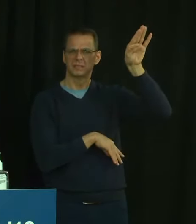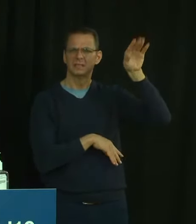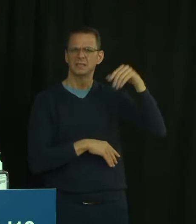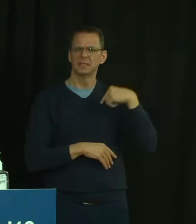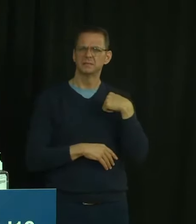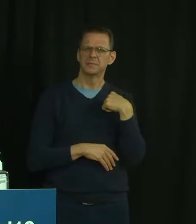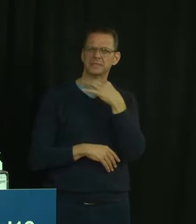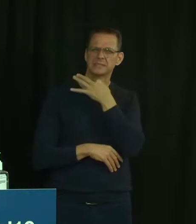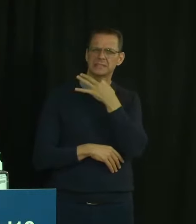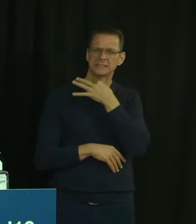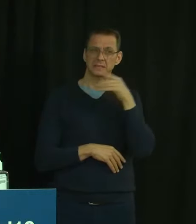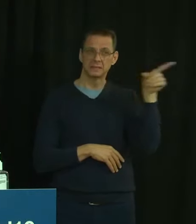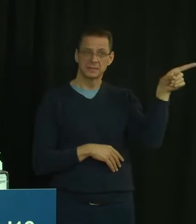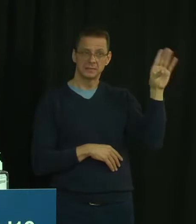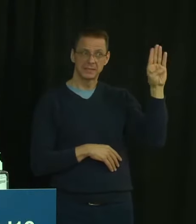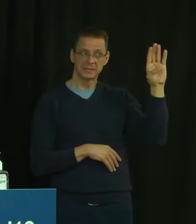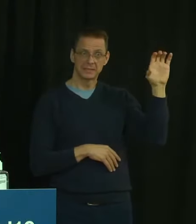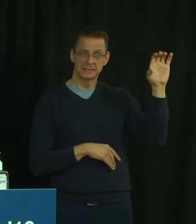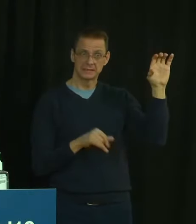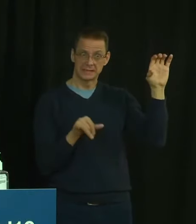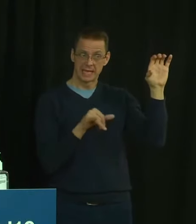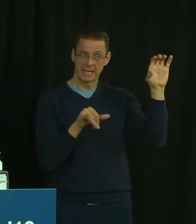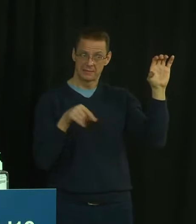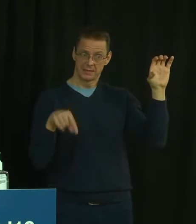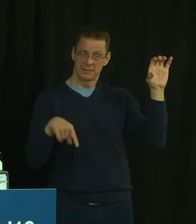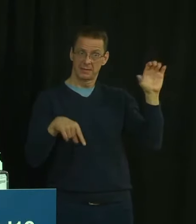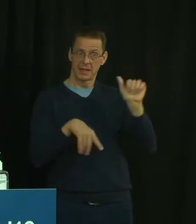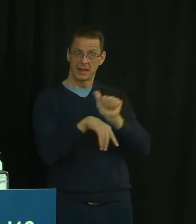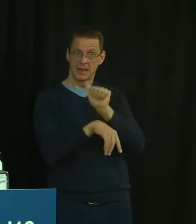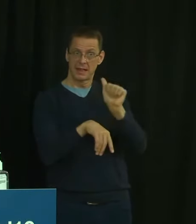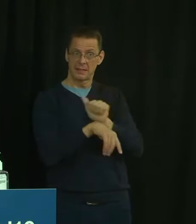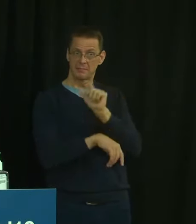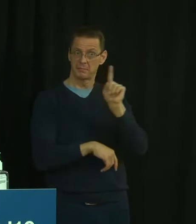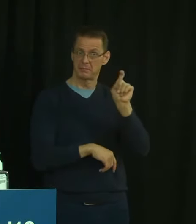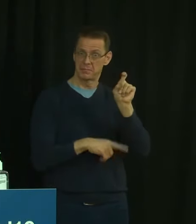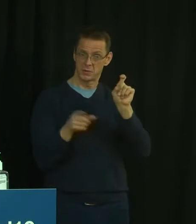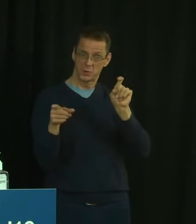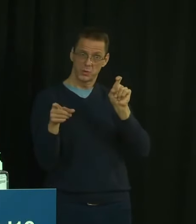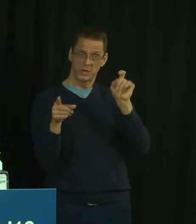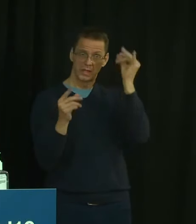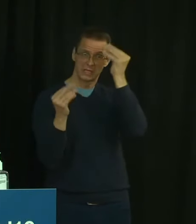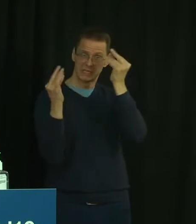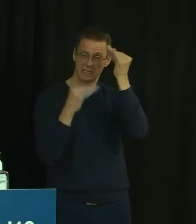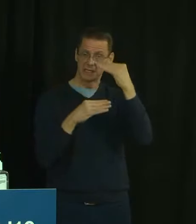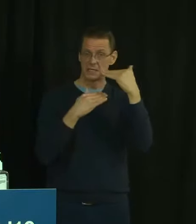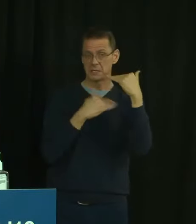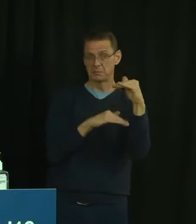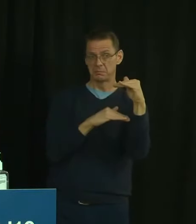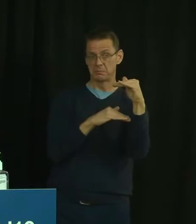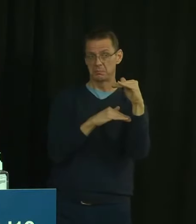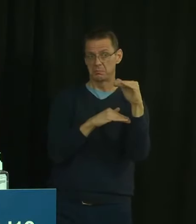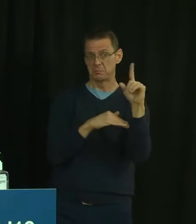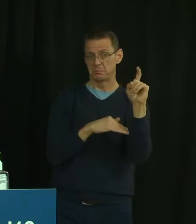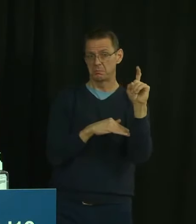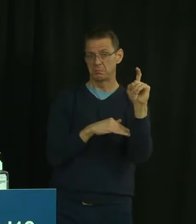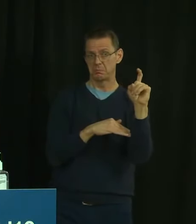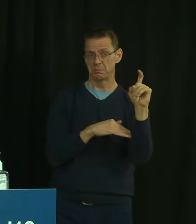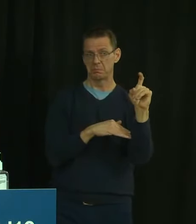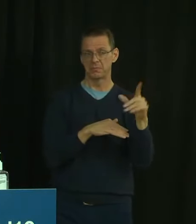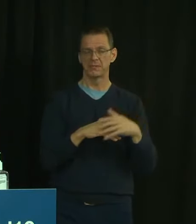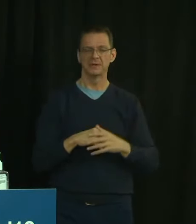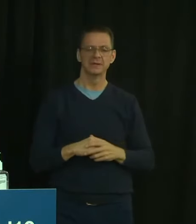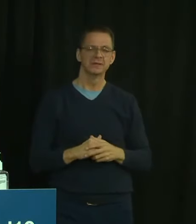about something similar? We are always monitoring our data, not only the overall